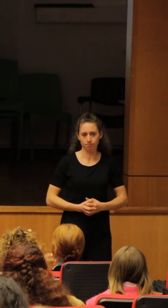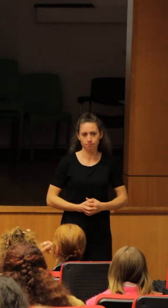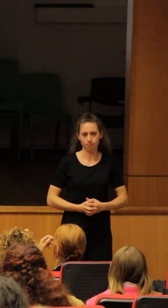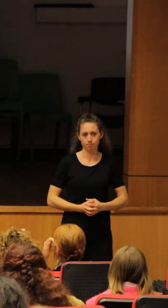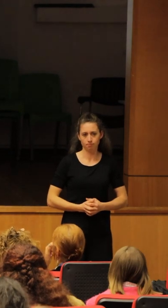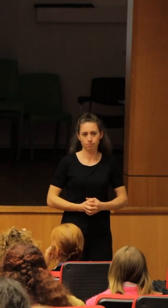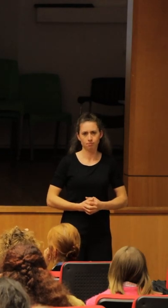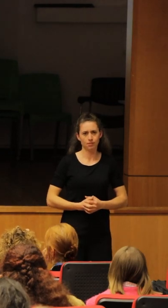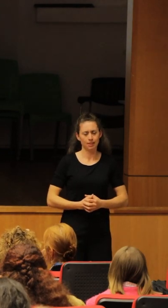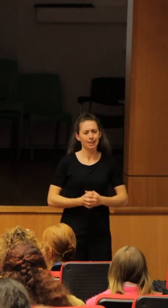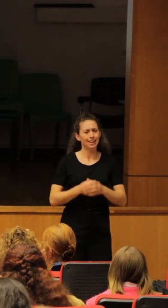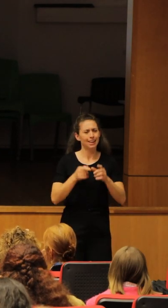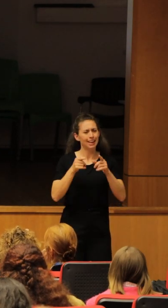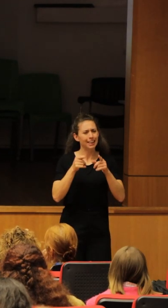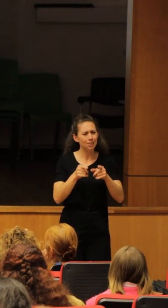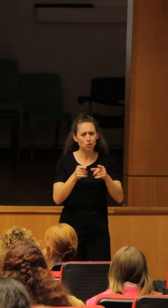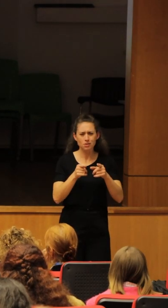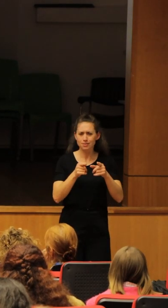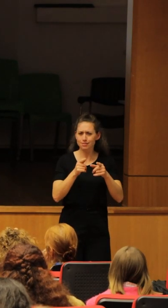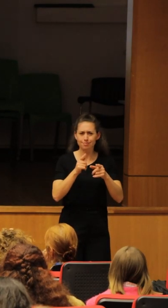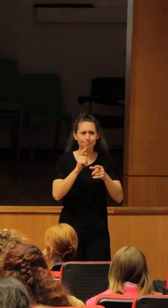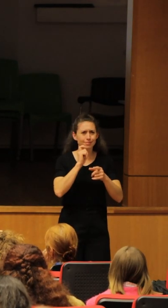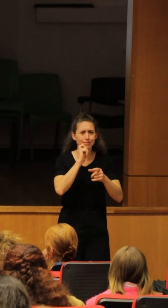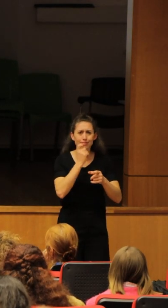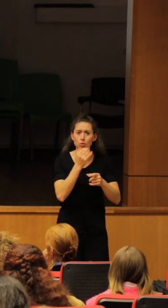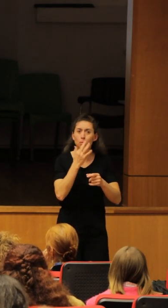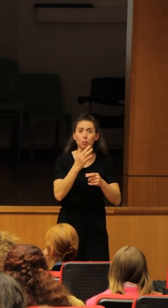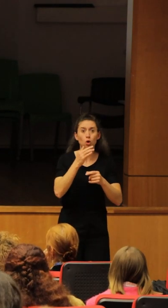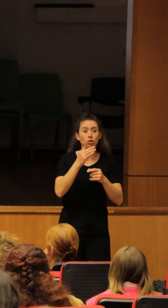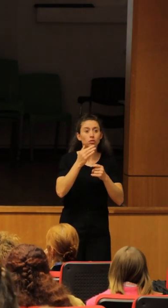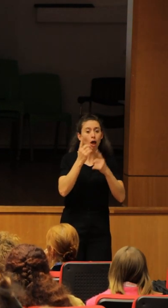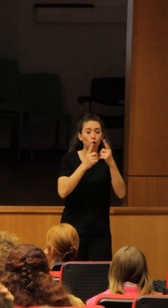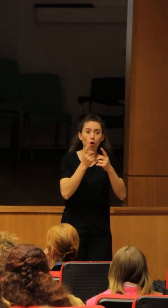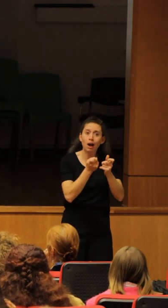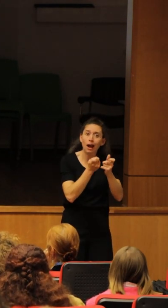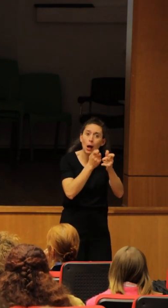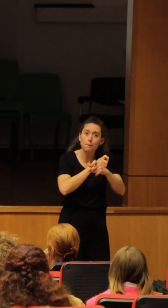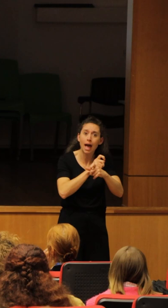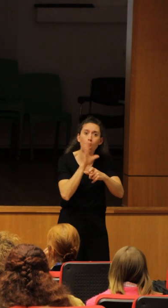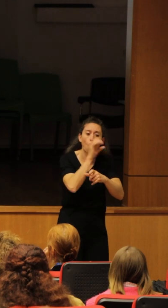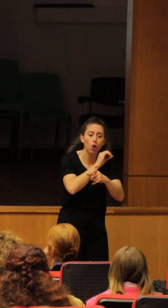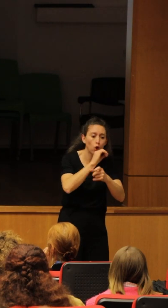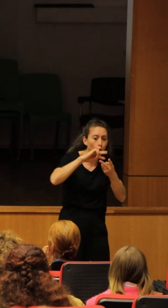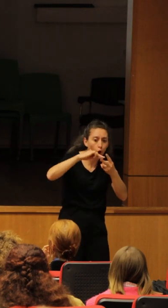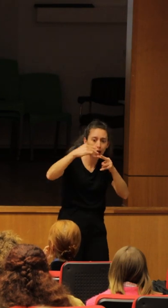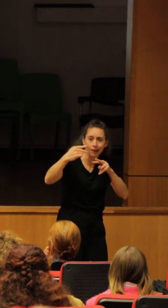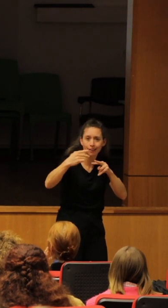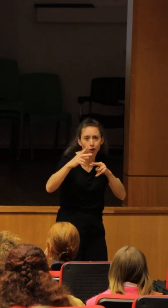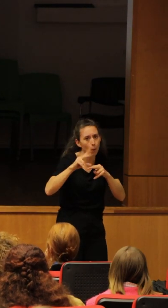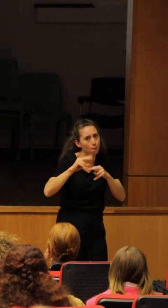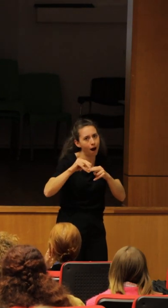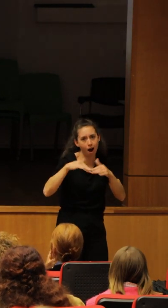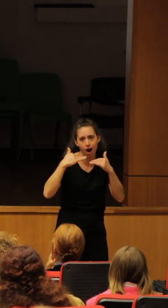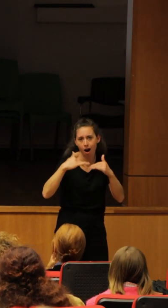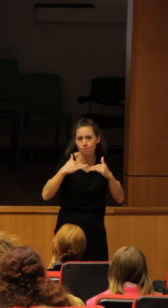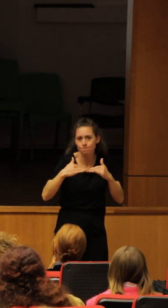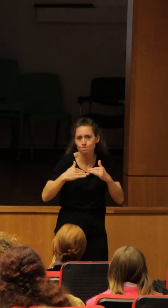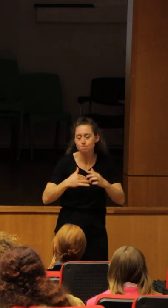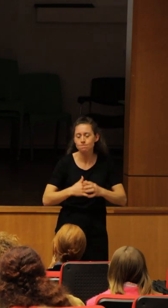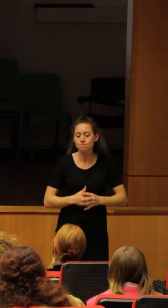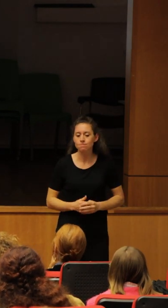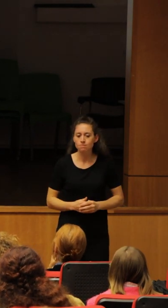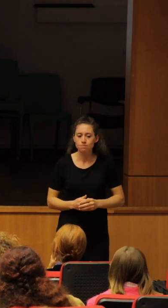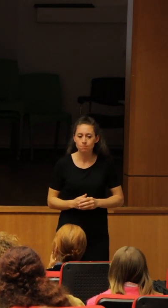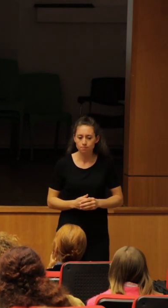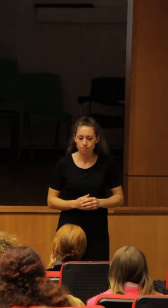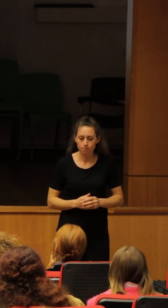brilliant idea. Algo pasa ahí, pero es maravilloso. Quien haya tenido la idea de cambiar el código genético, no sé, es algo espectacular. So, what happens is that it's